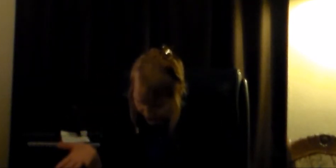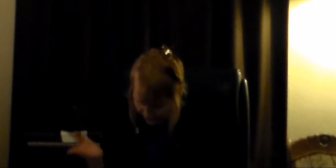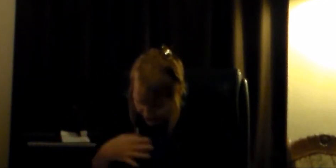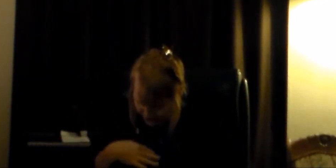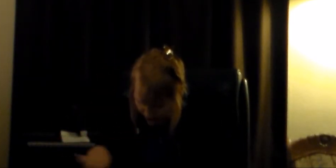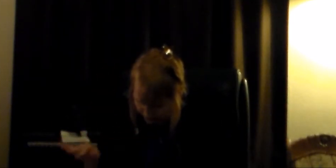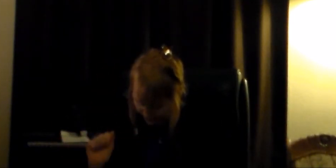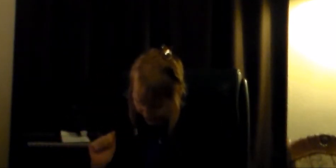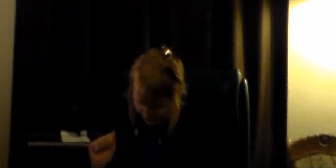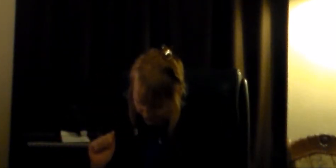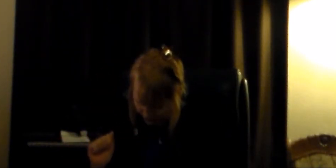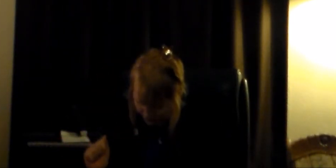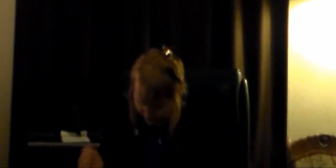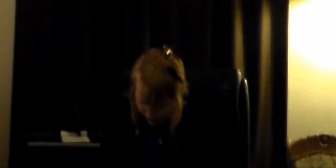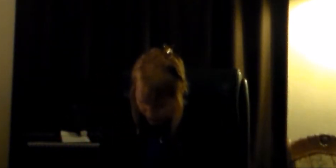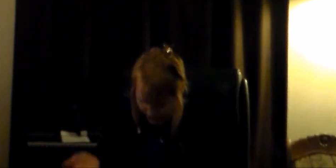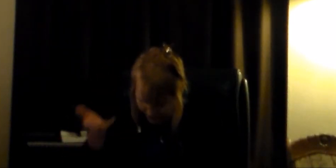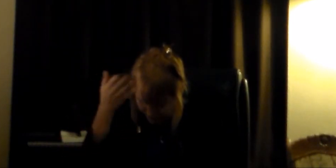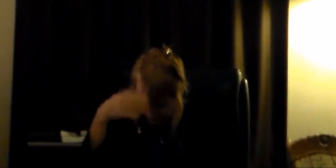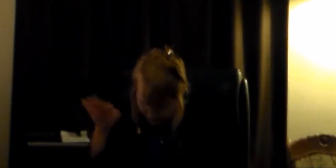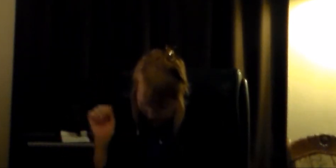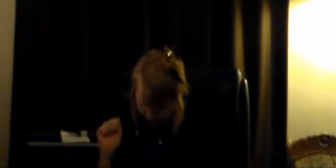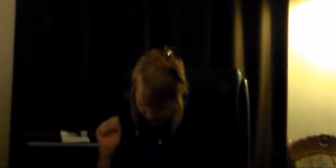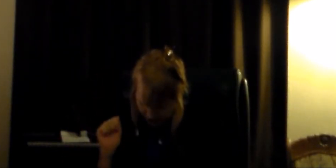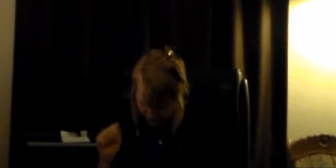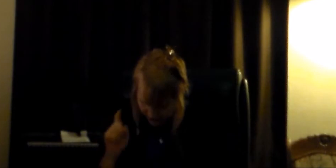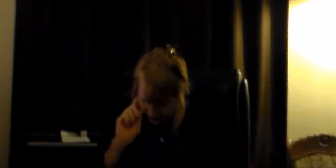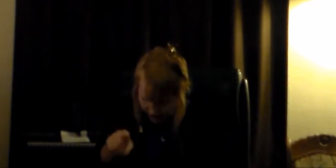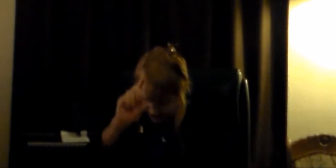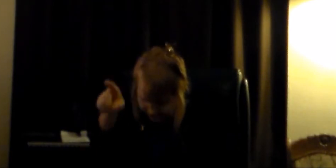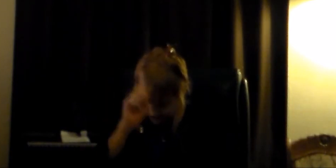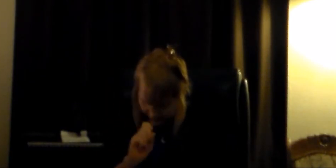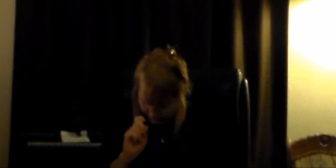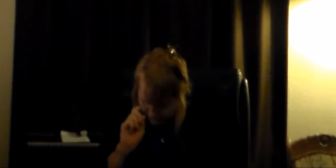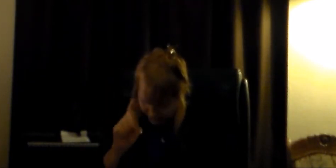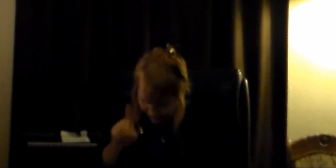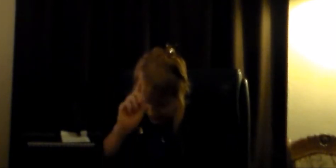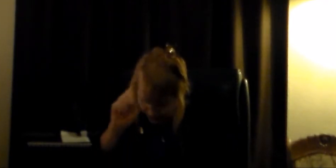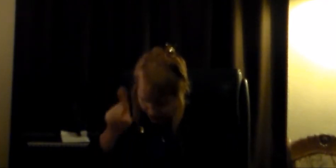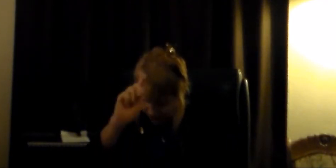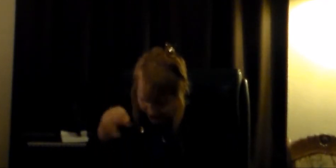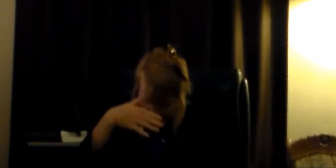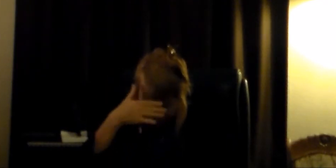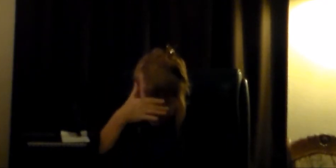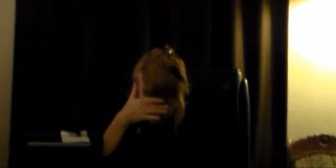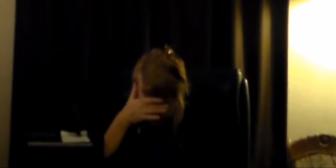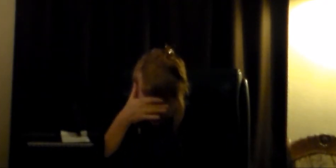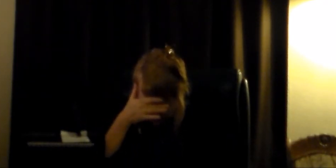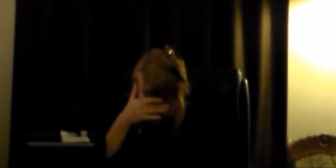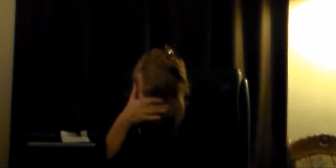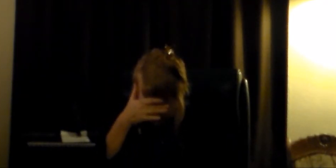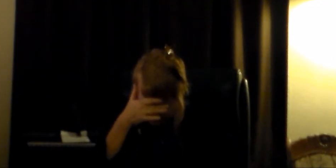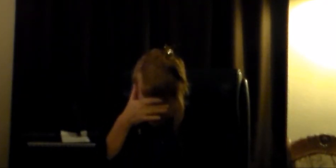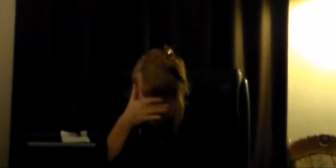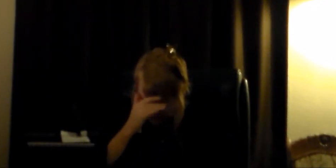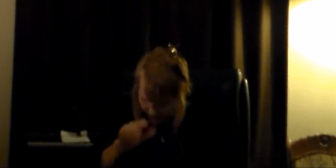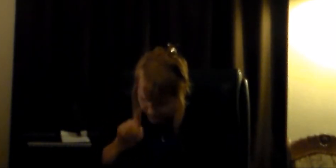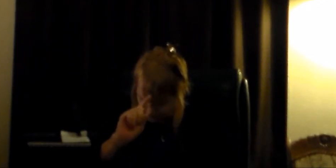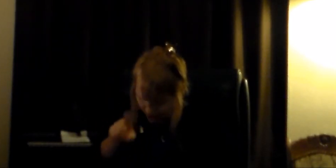Father has not planted will be pulled up by the roots. Leave them! They are blind guides! If a